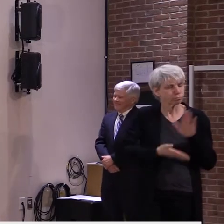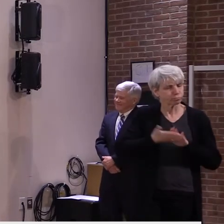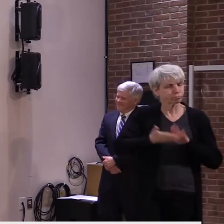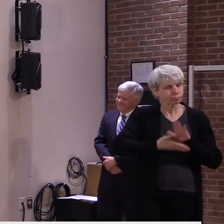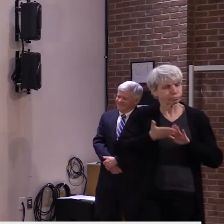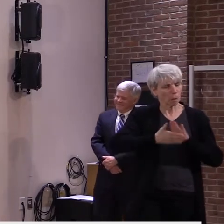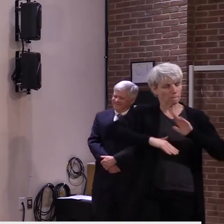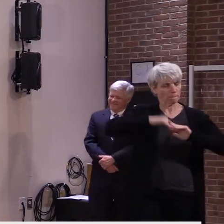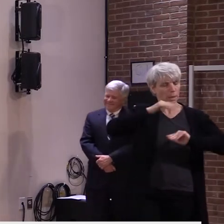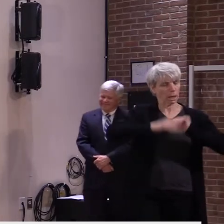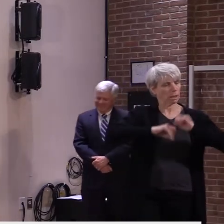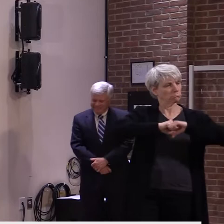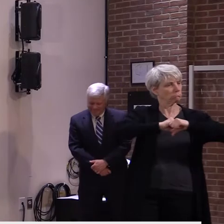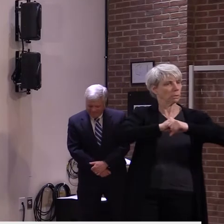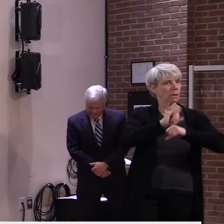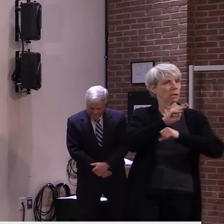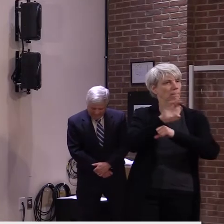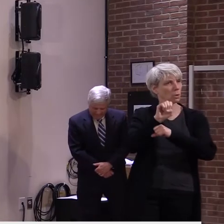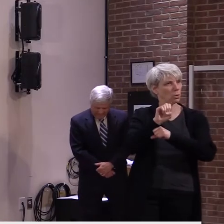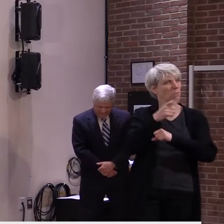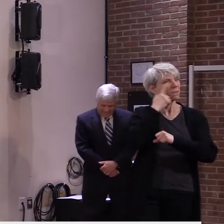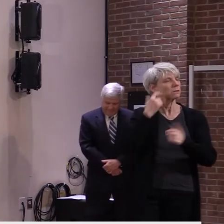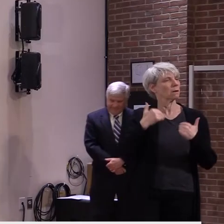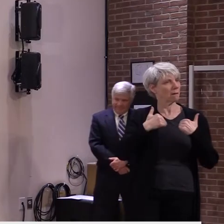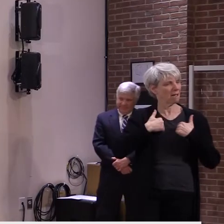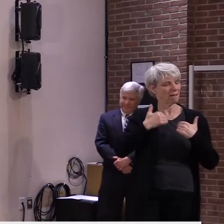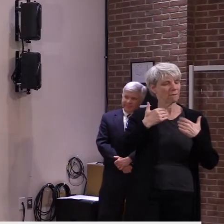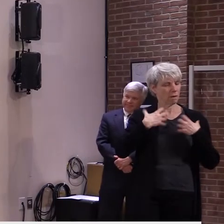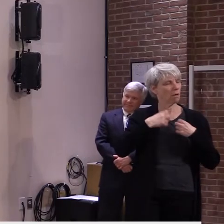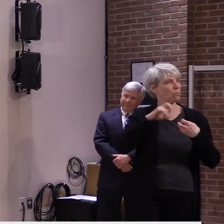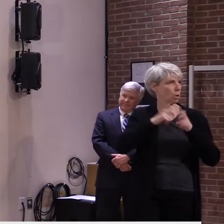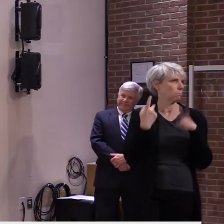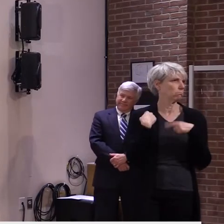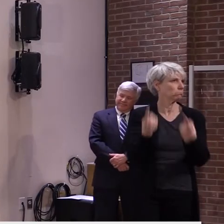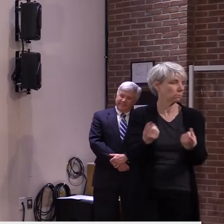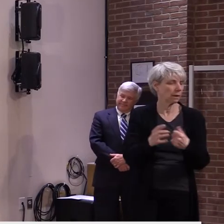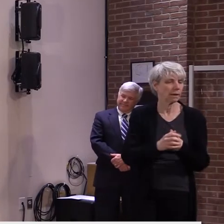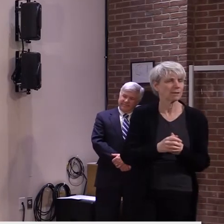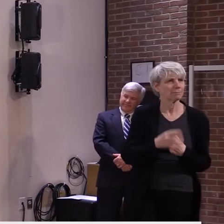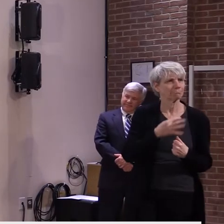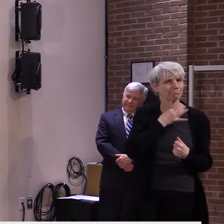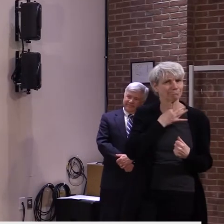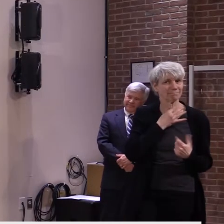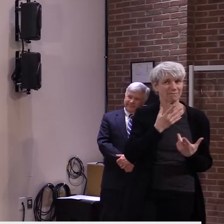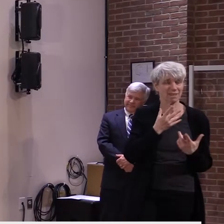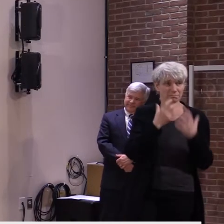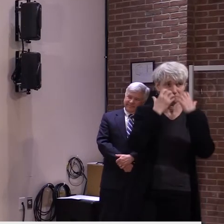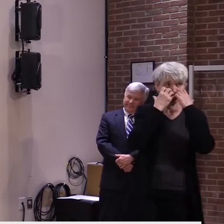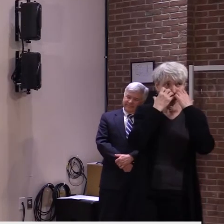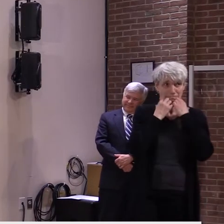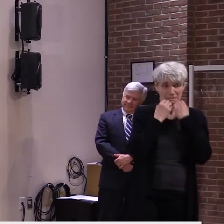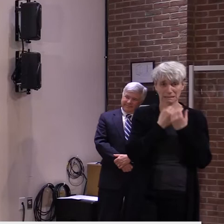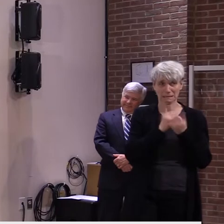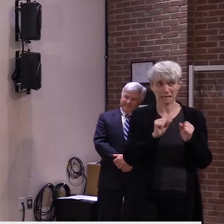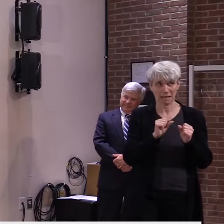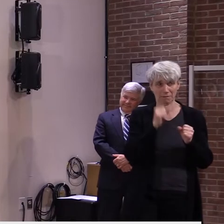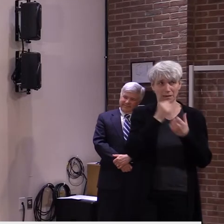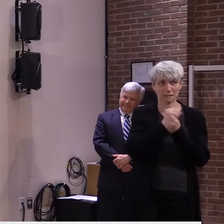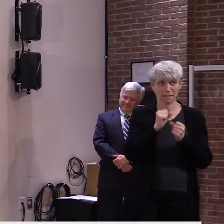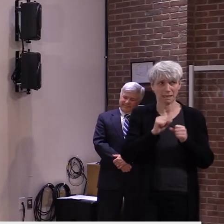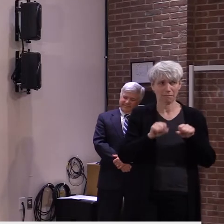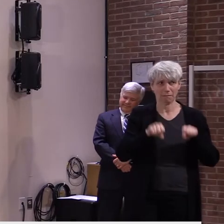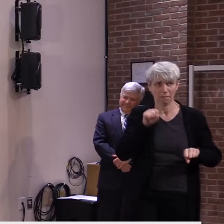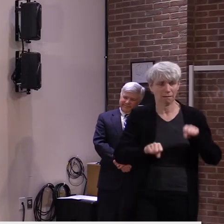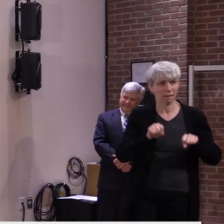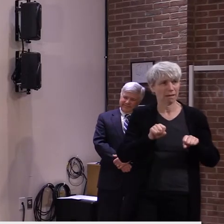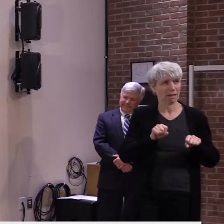response, but they would like to ease up on some of the restrictions that they've put on their own lives, like masking, considering they are fully vaccinated. So is